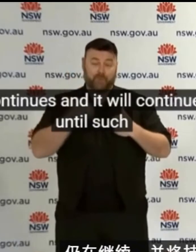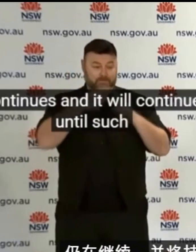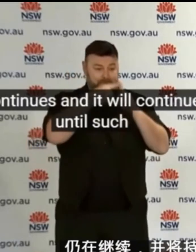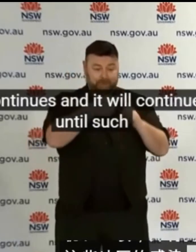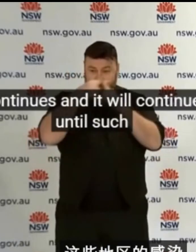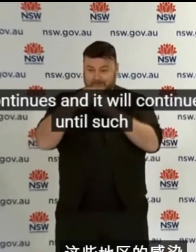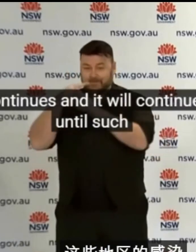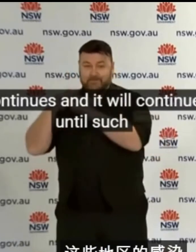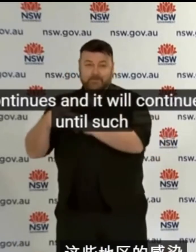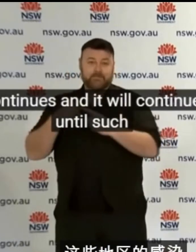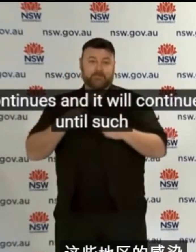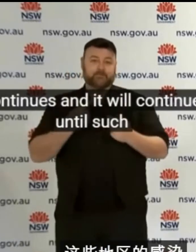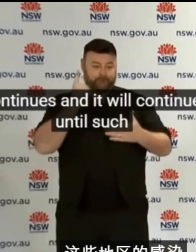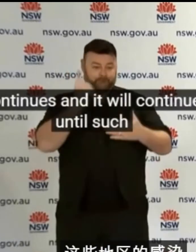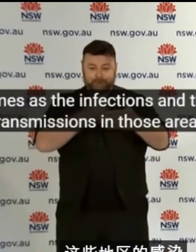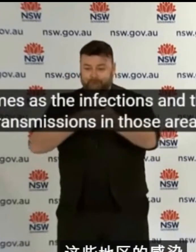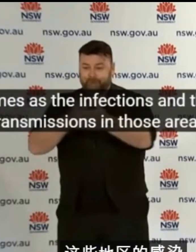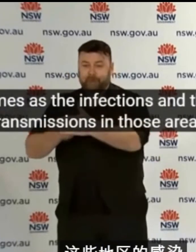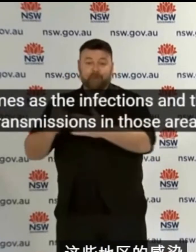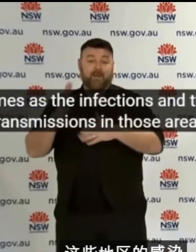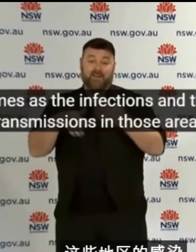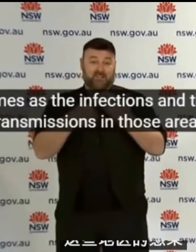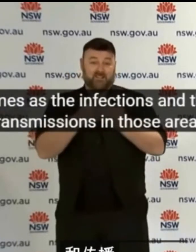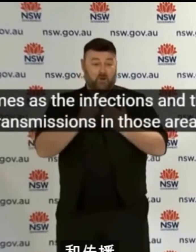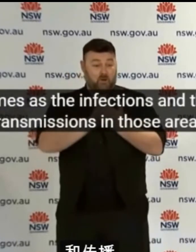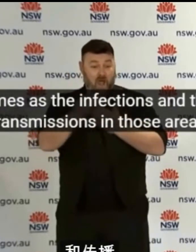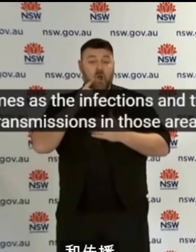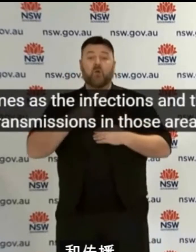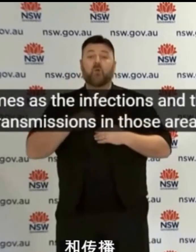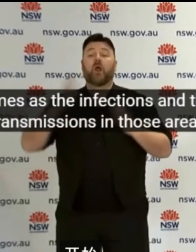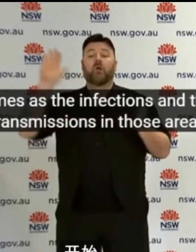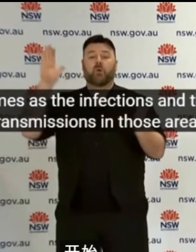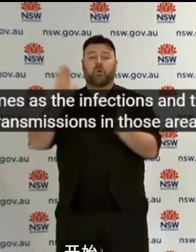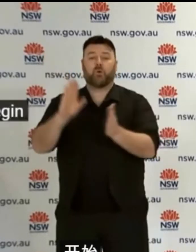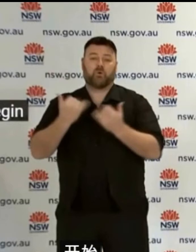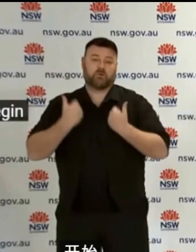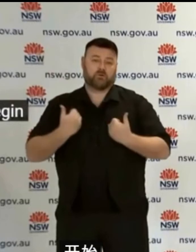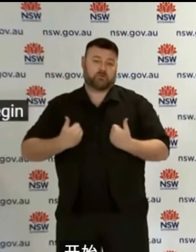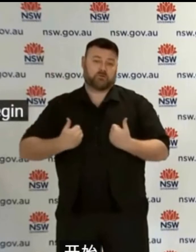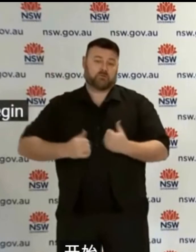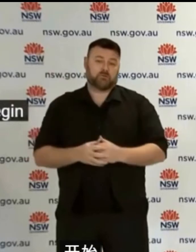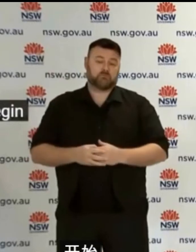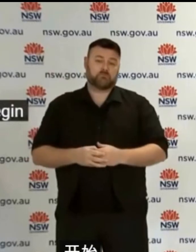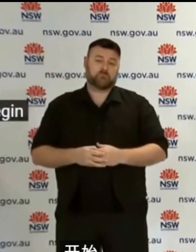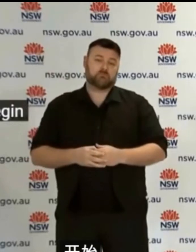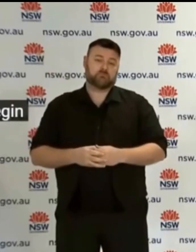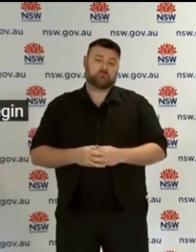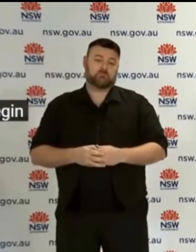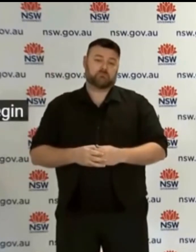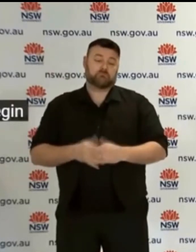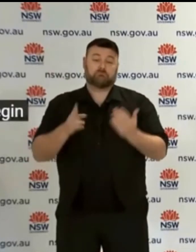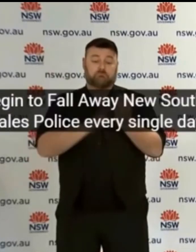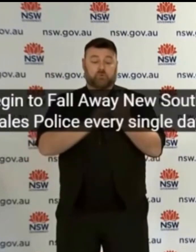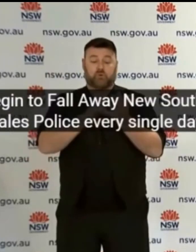infections and the transmissions in those areas begin to fall away. New South Wales Police every